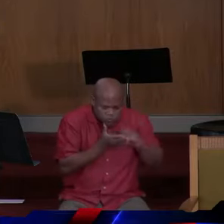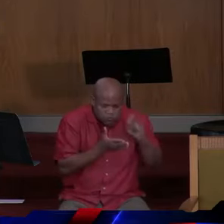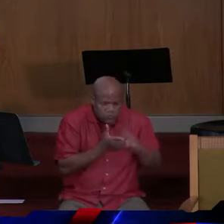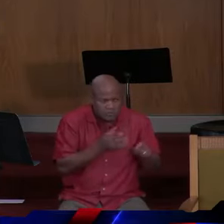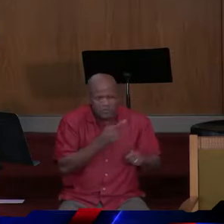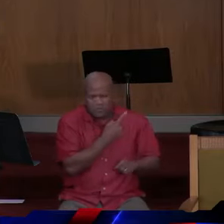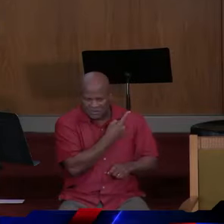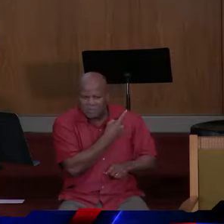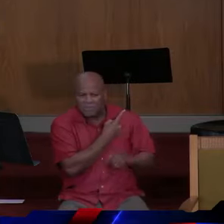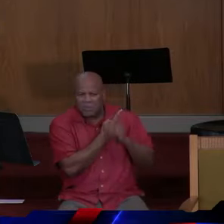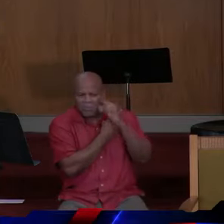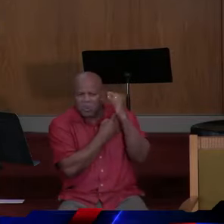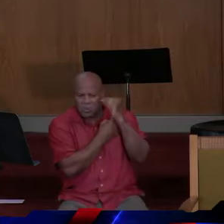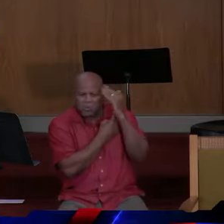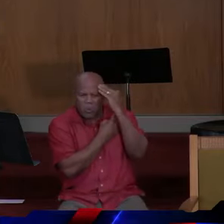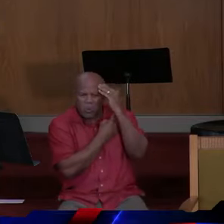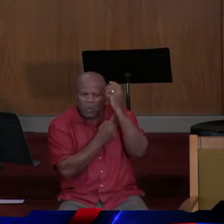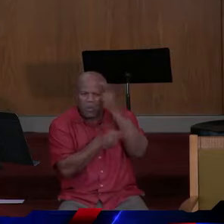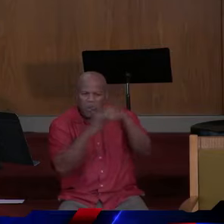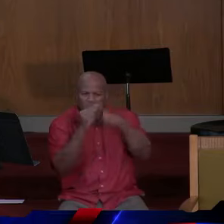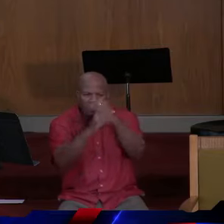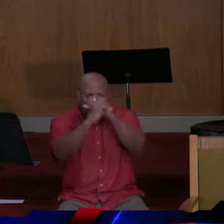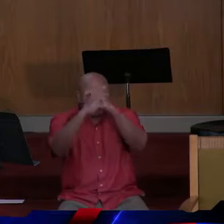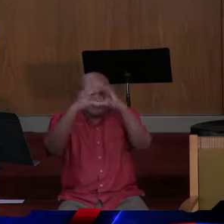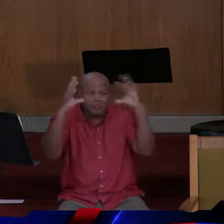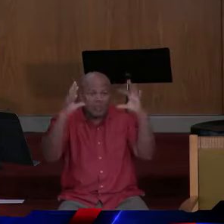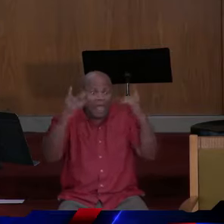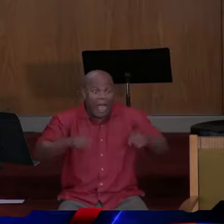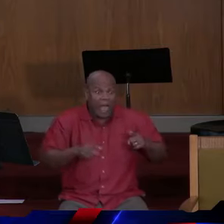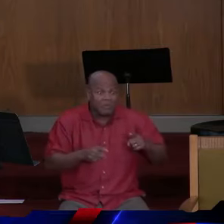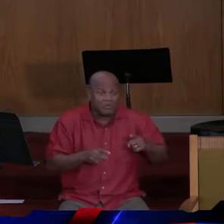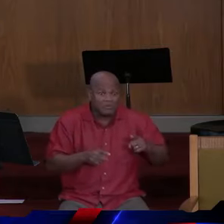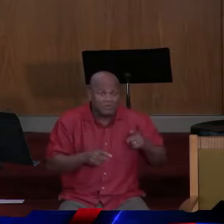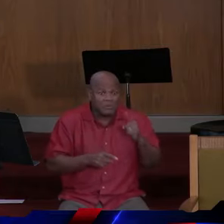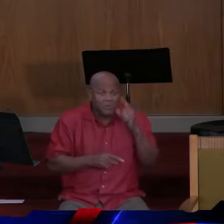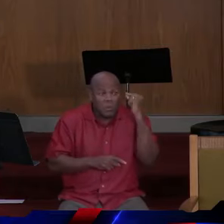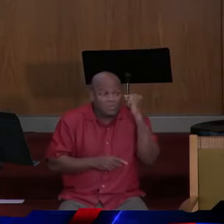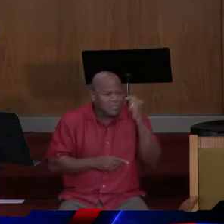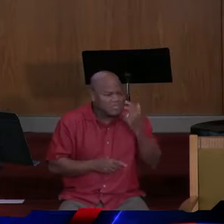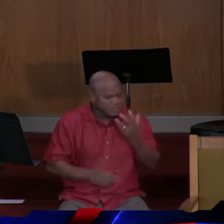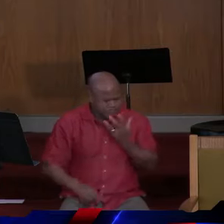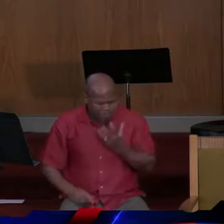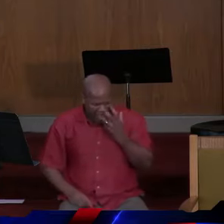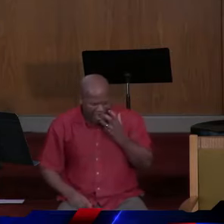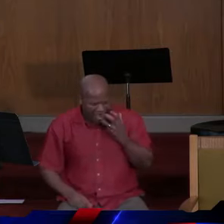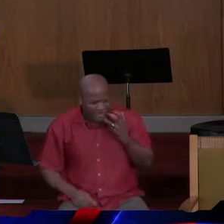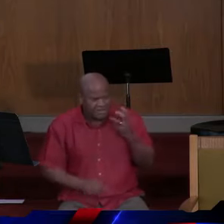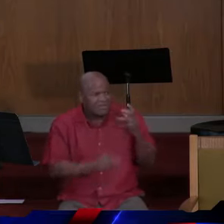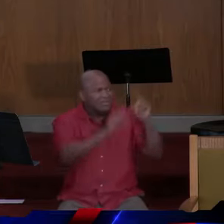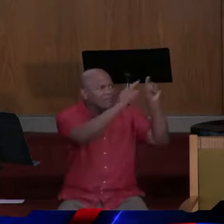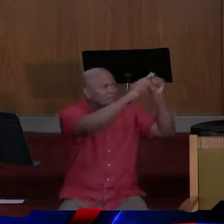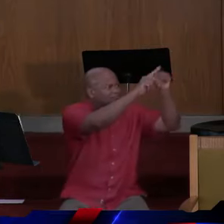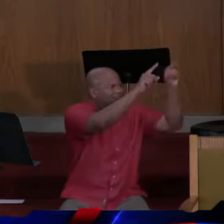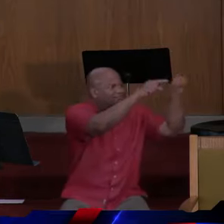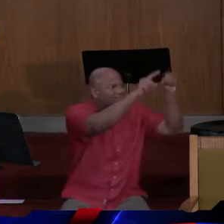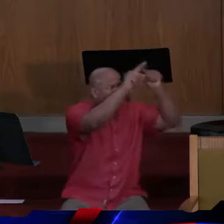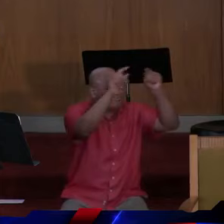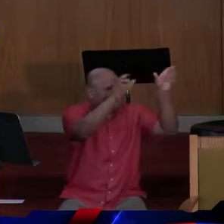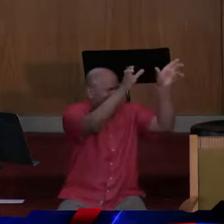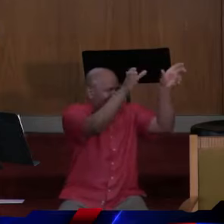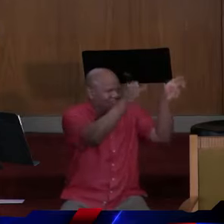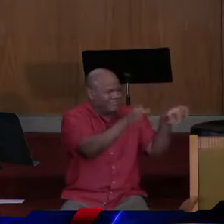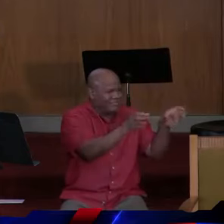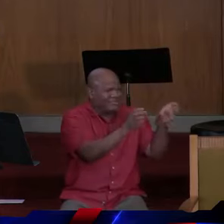knows something about the illumination. Remember when Moses got mad and threw the tablets at the God's people? Amen. When they built